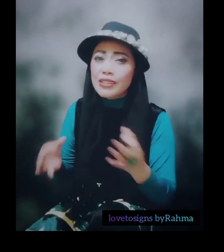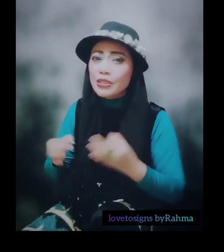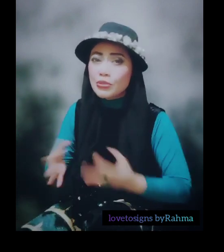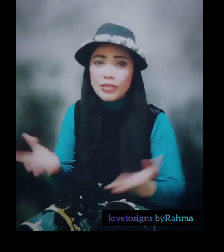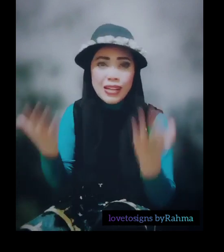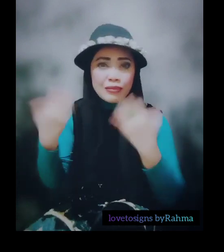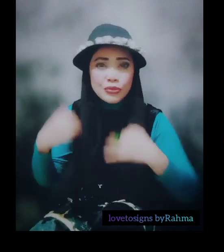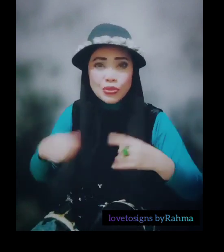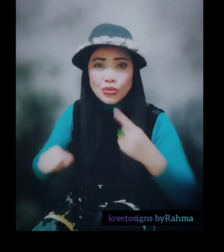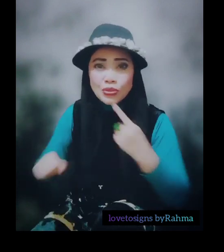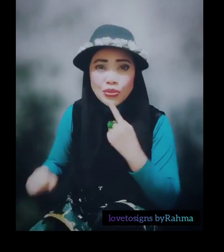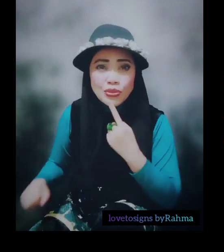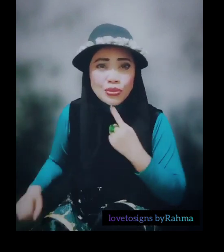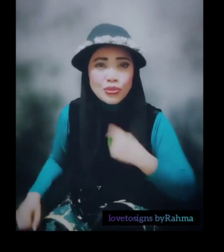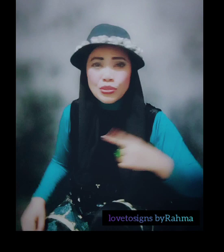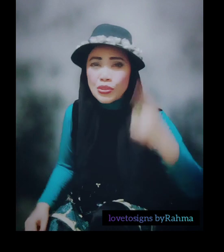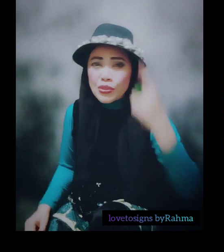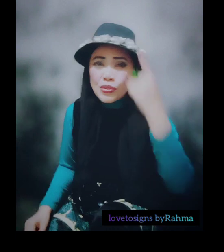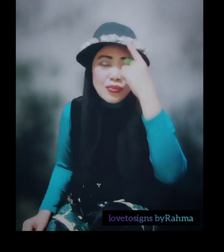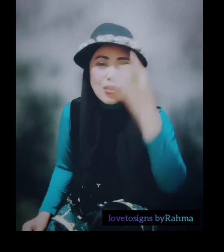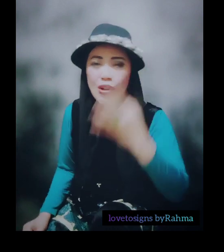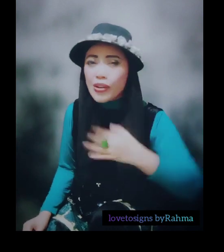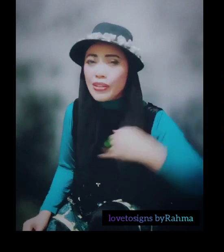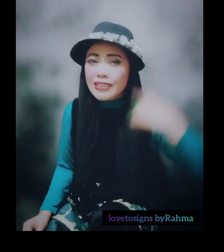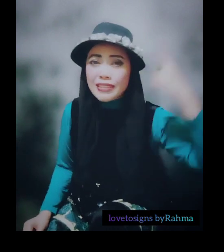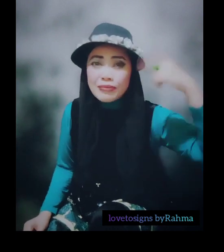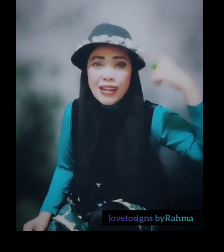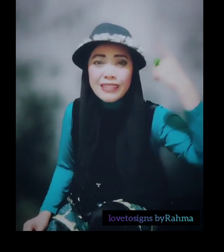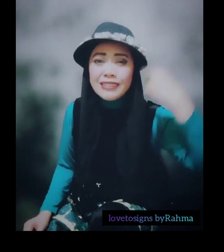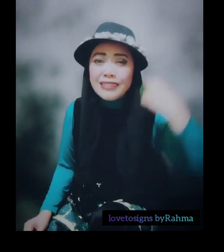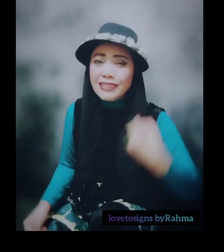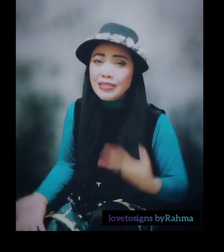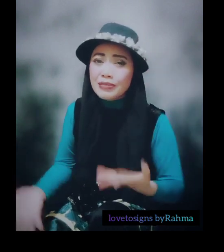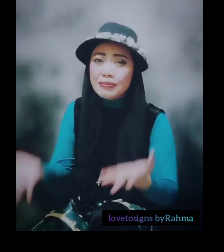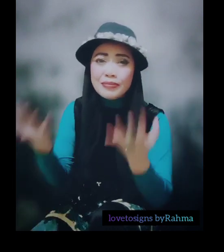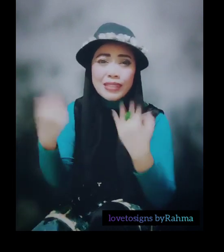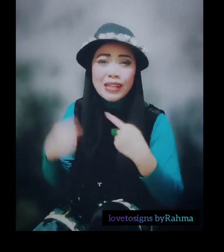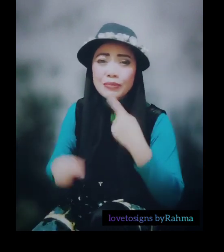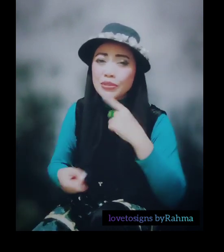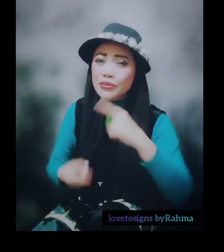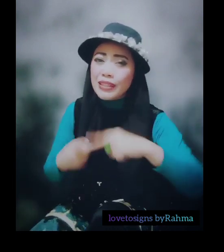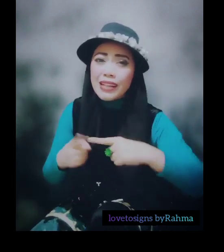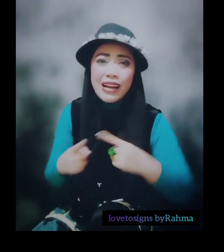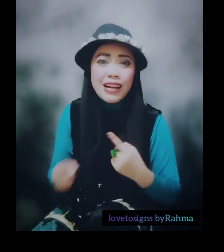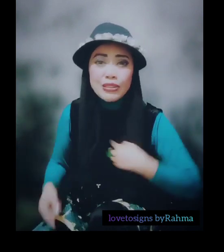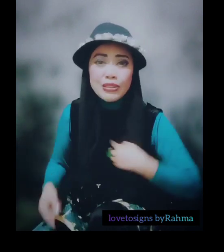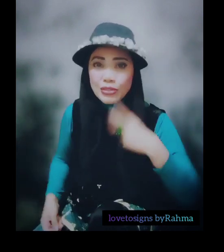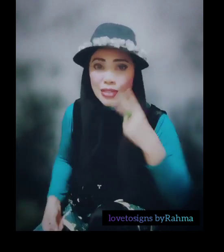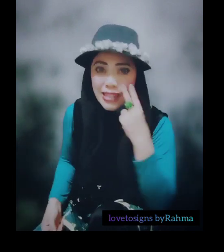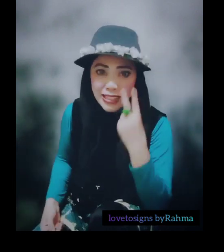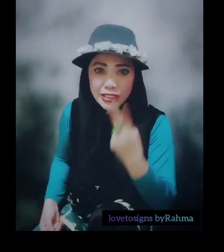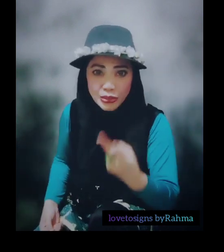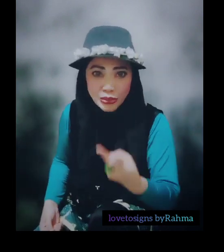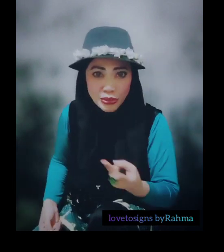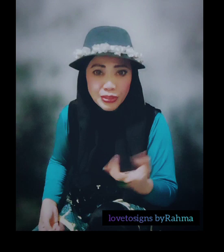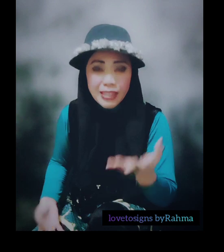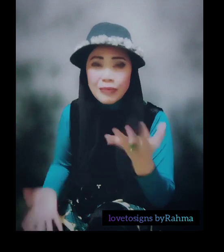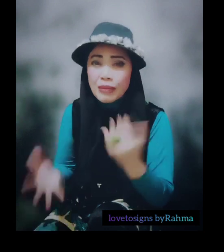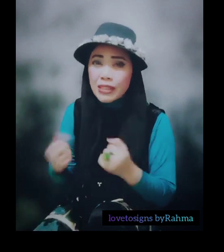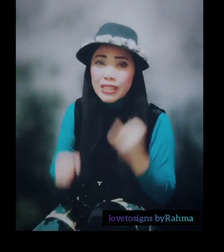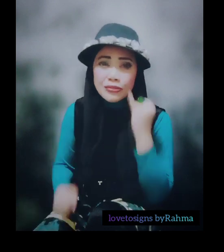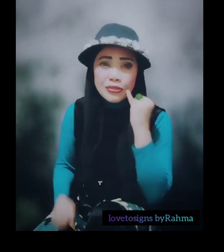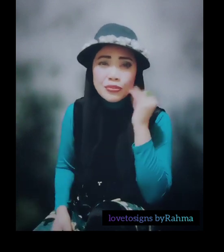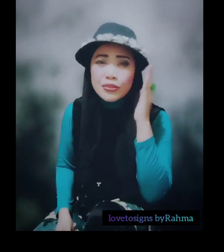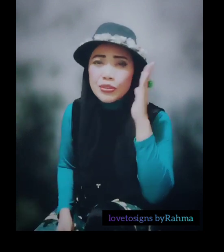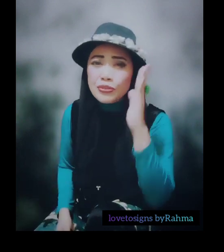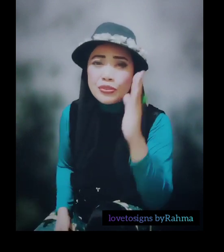they do come true. For did my dreams come true when I looked at you? And